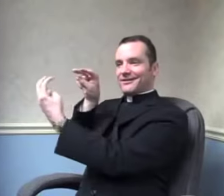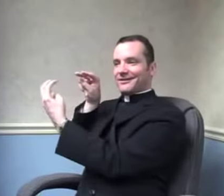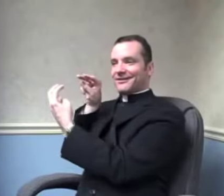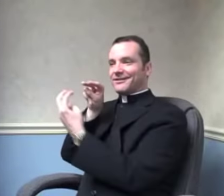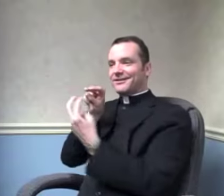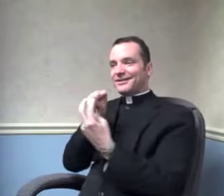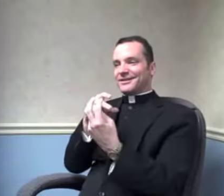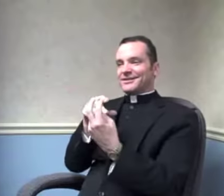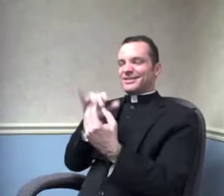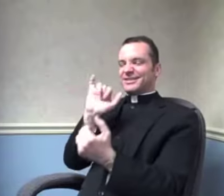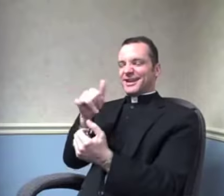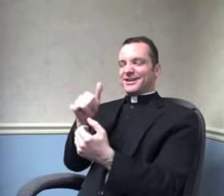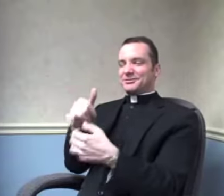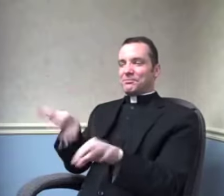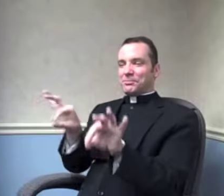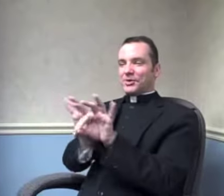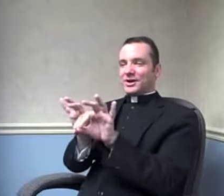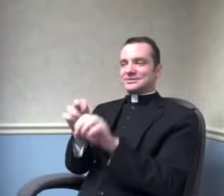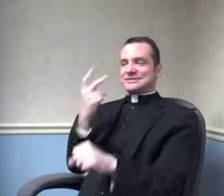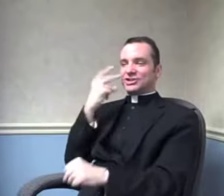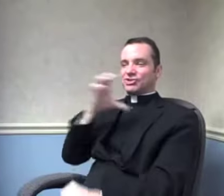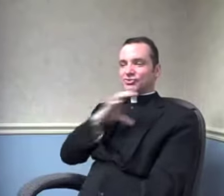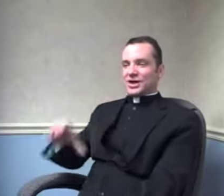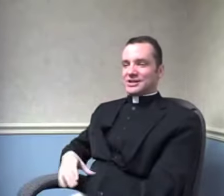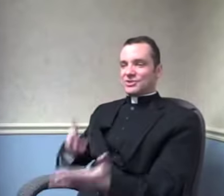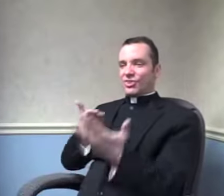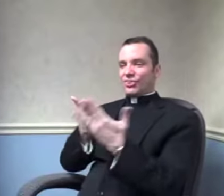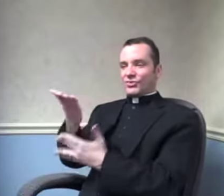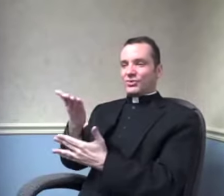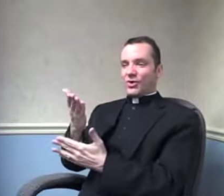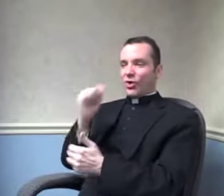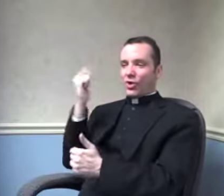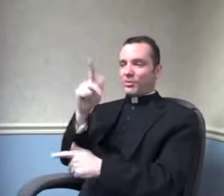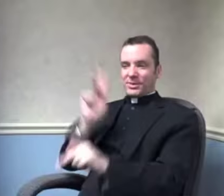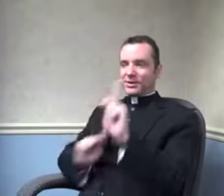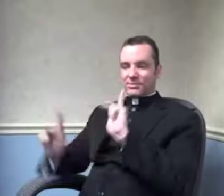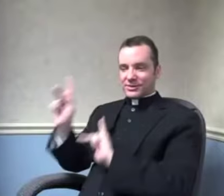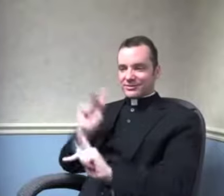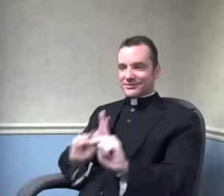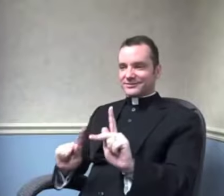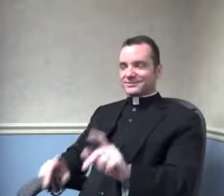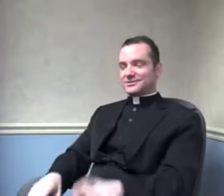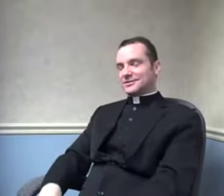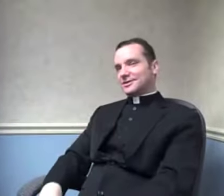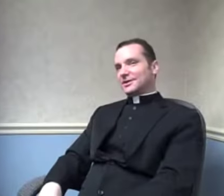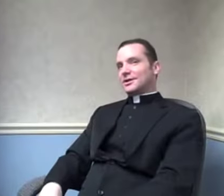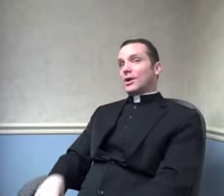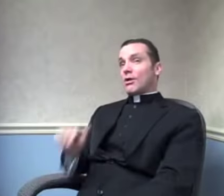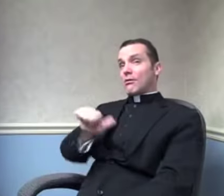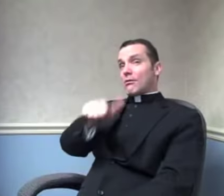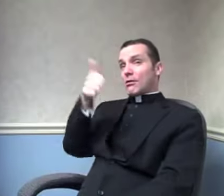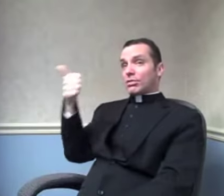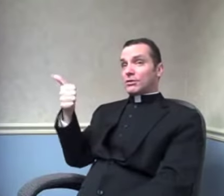Again, being with people of one faith. And it was so important to be able to see Christ through all of those people.